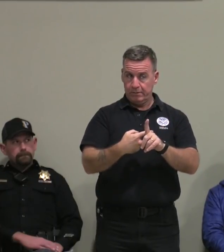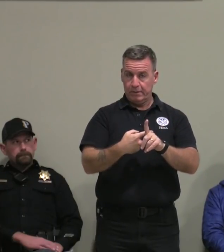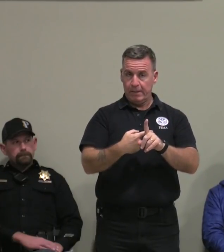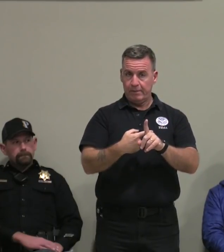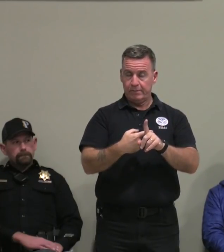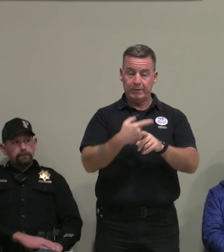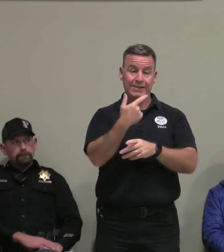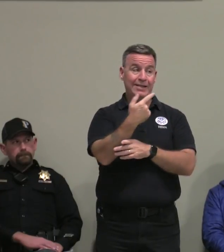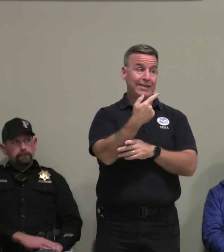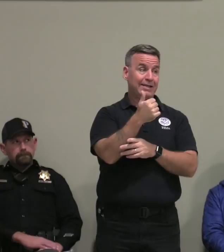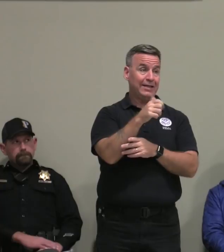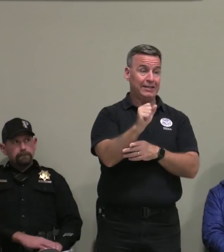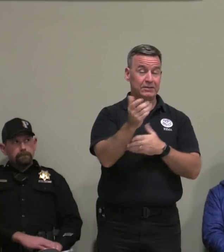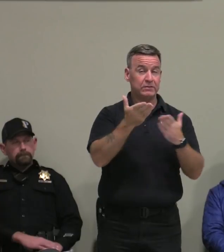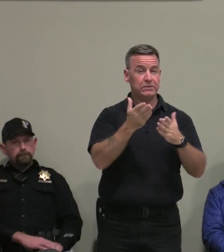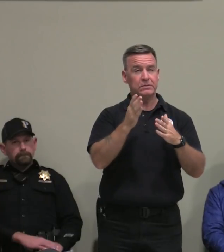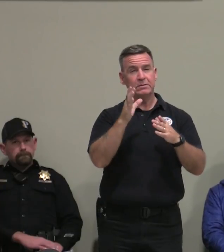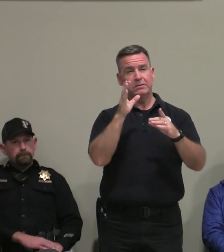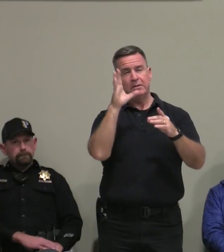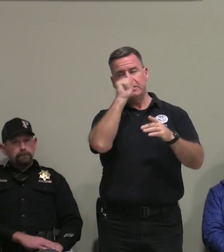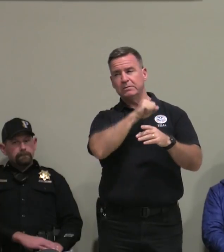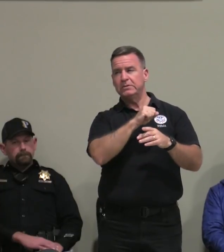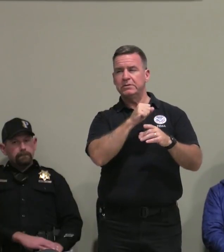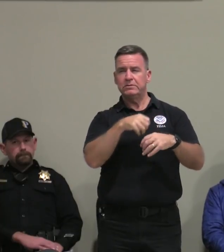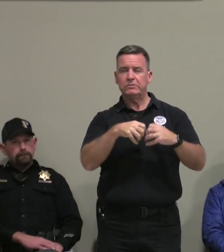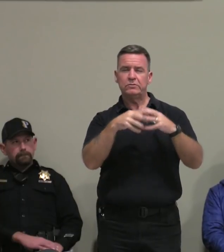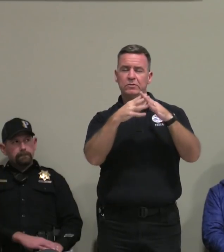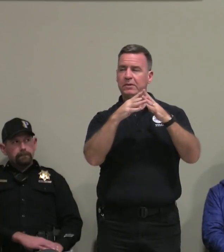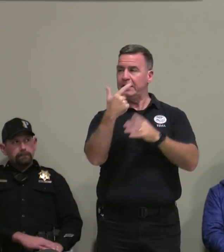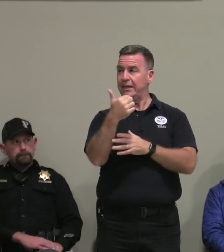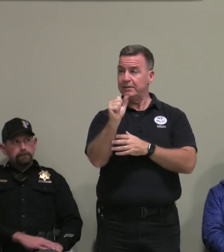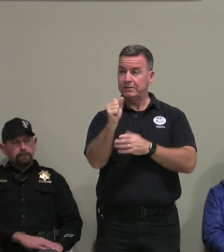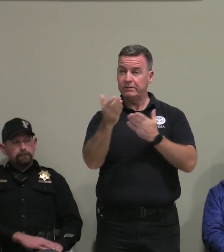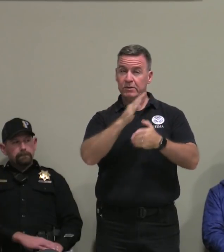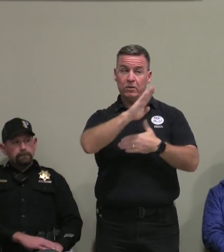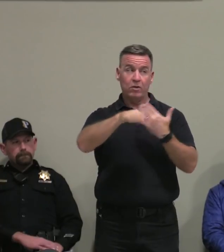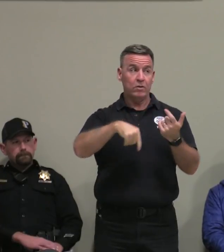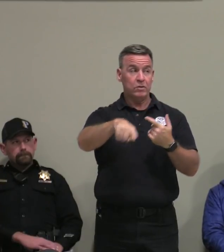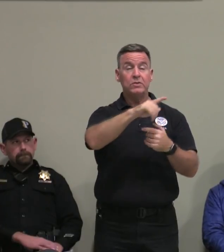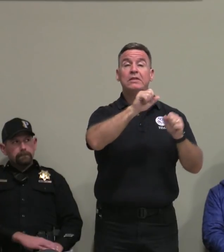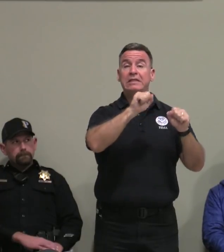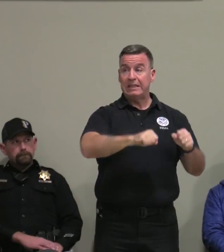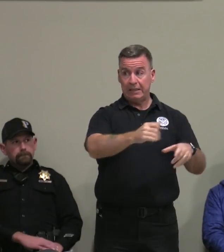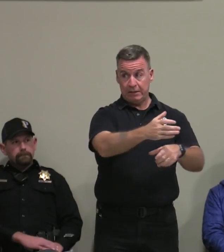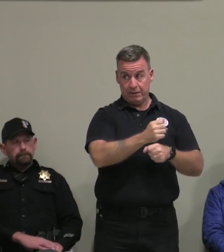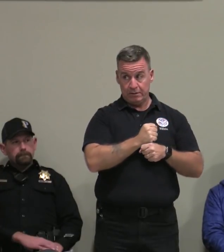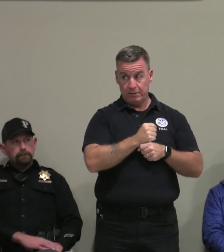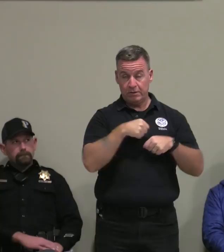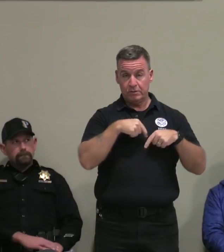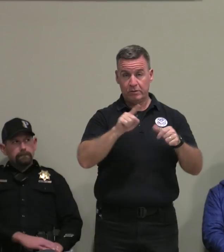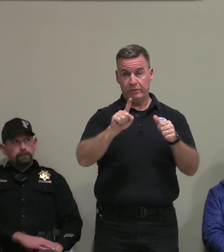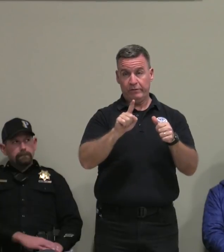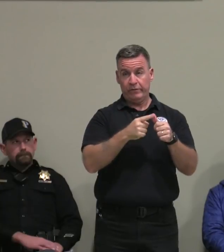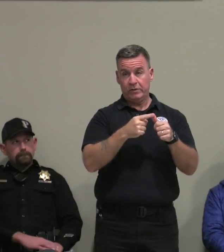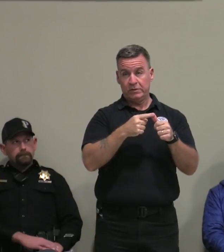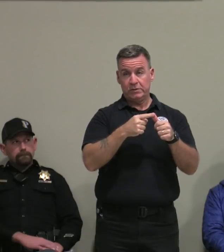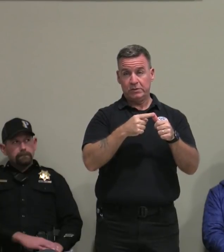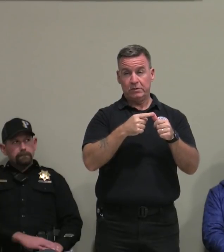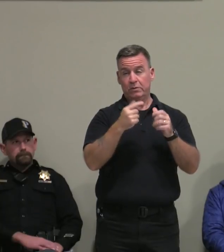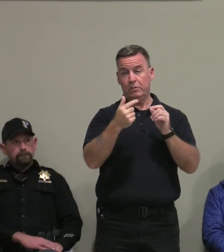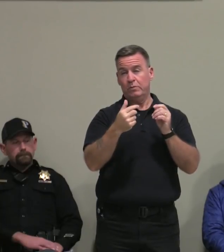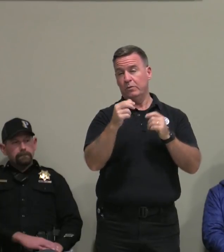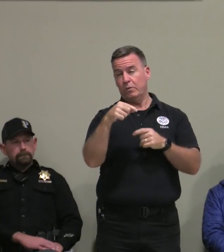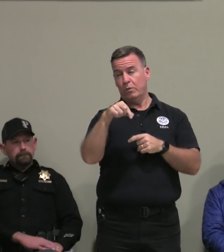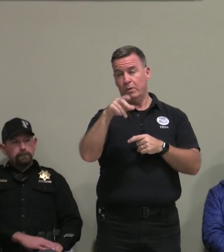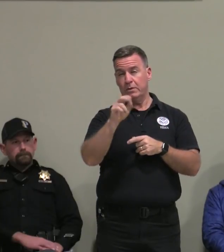For gas service, our estimate is to restore gas service to all those who can receive it during the first quarter of the year.